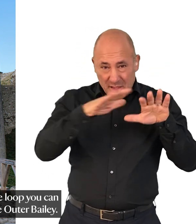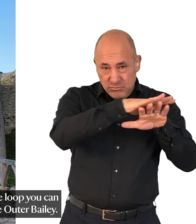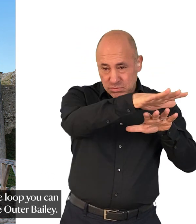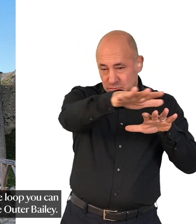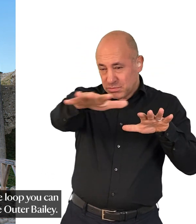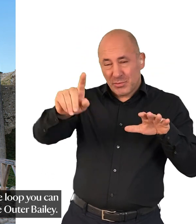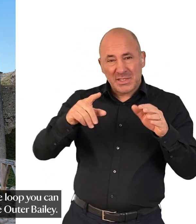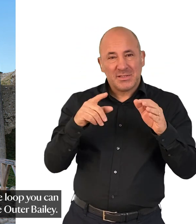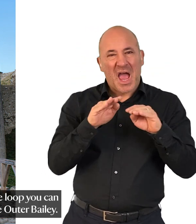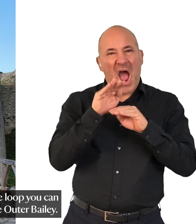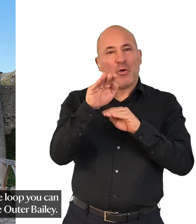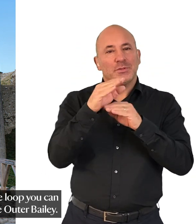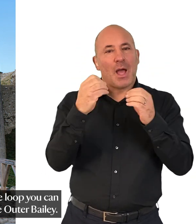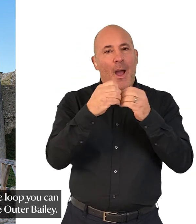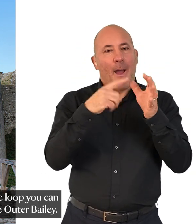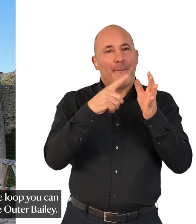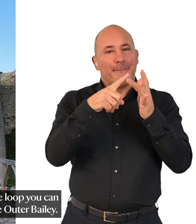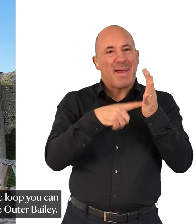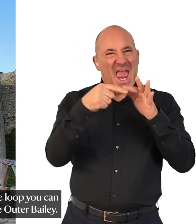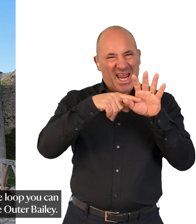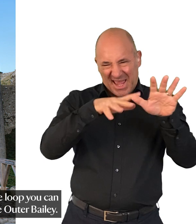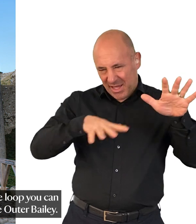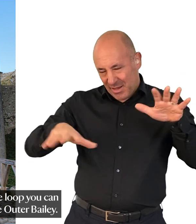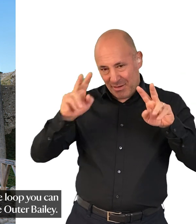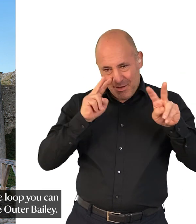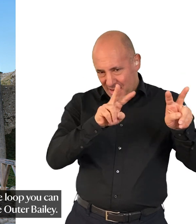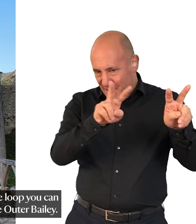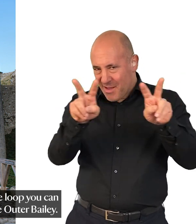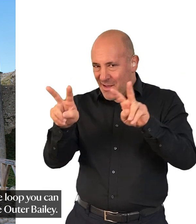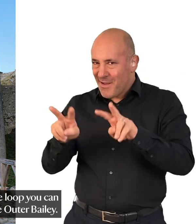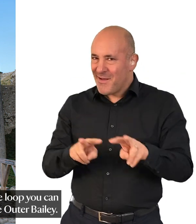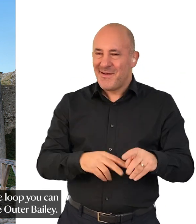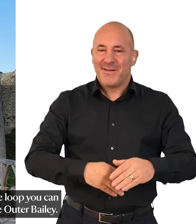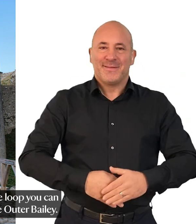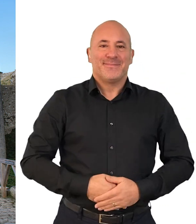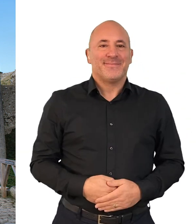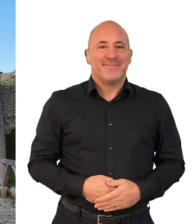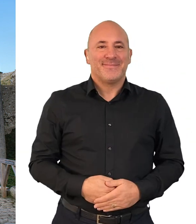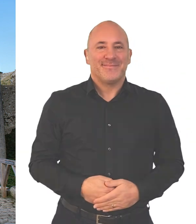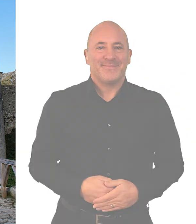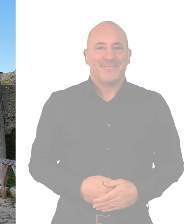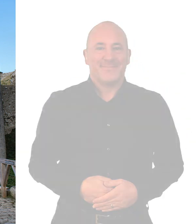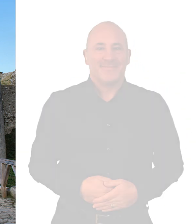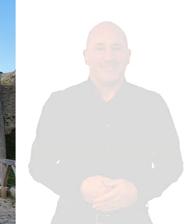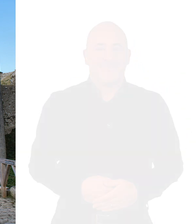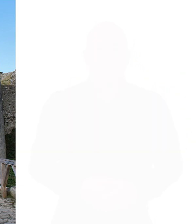Looking through the loop, you can see the whole of the outer bailey. 1280s. Everything In 1280s, he'll be the best PC. The